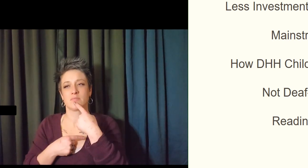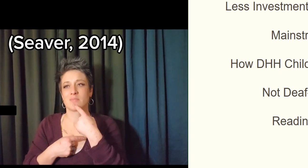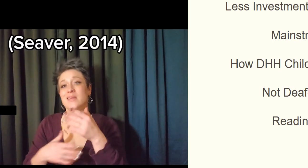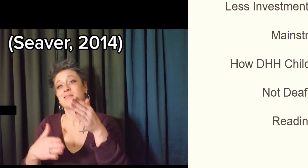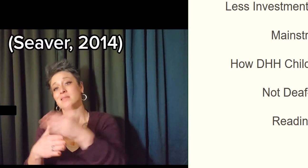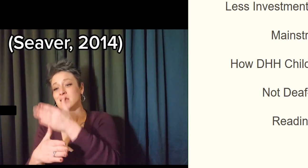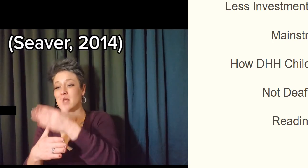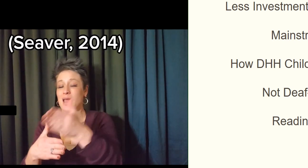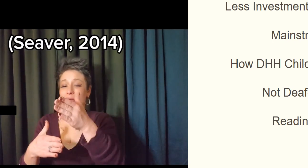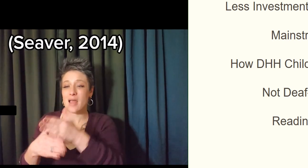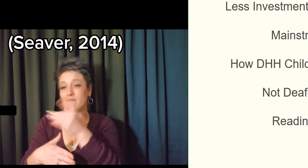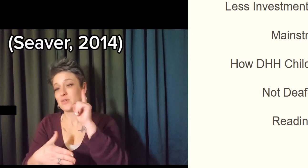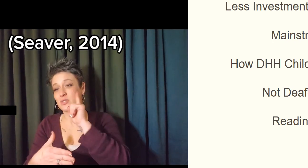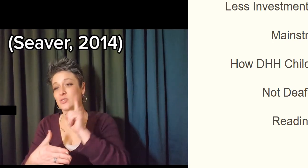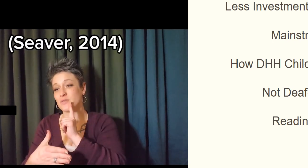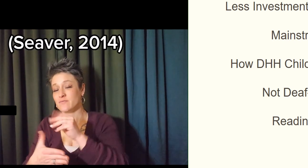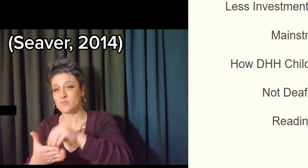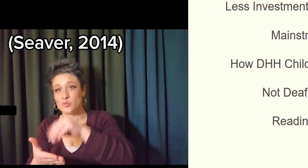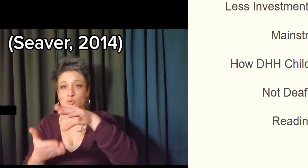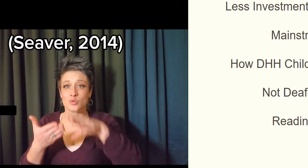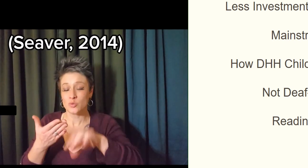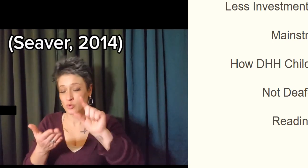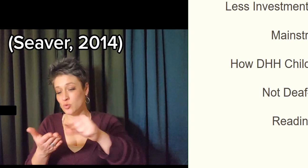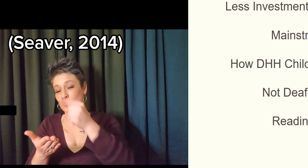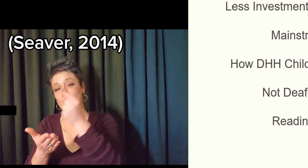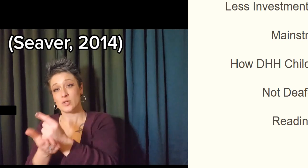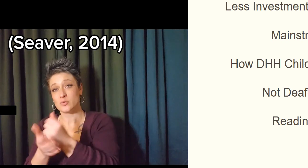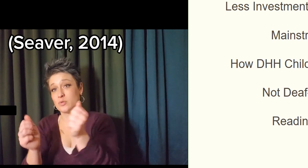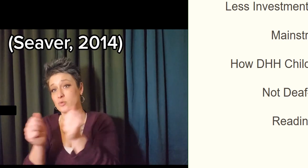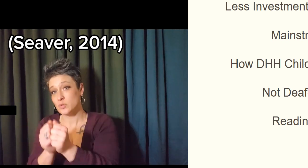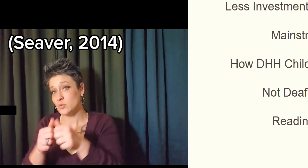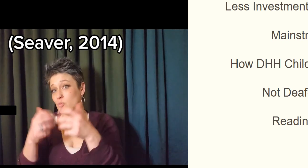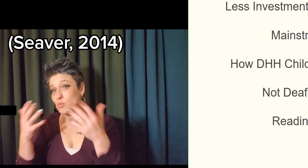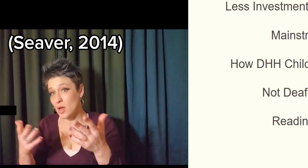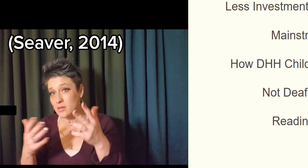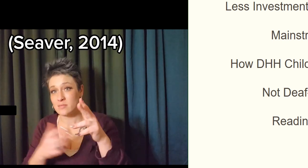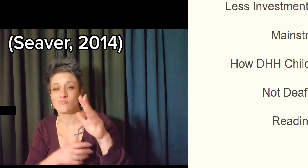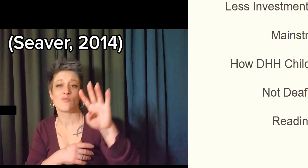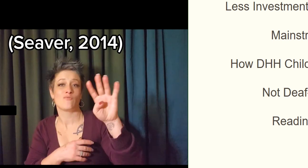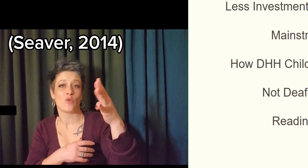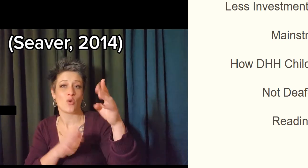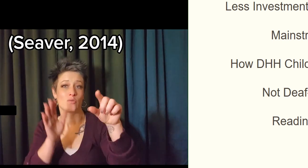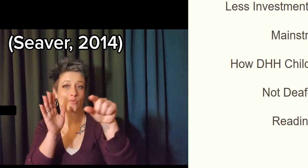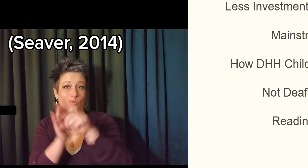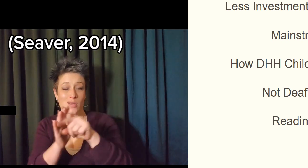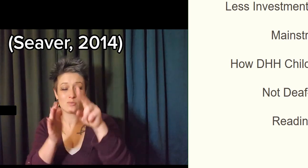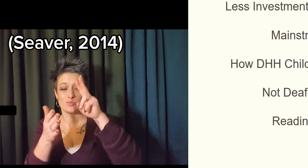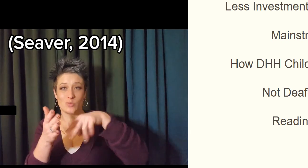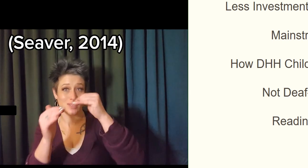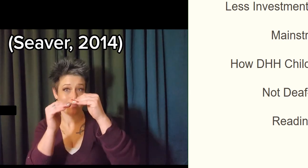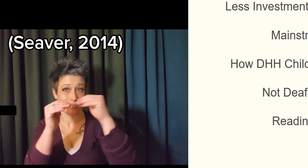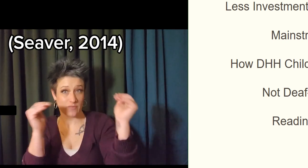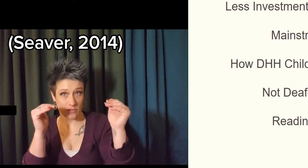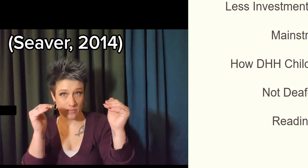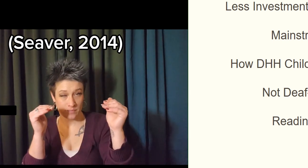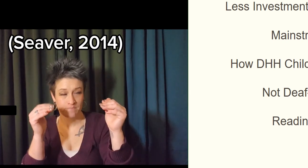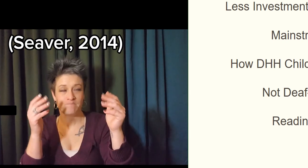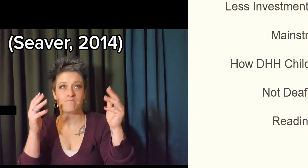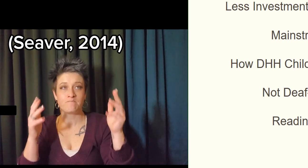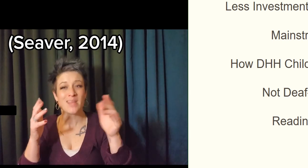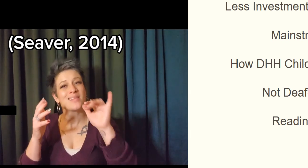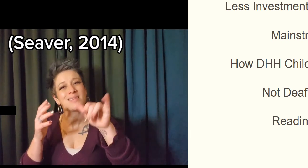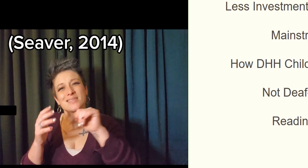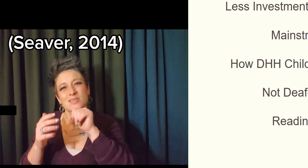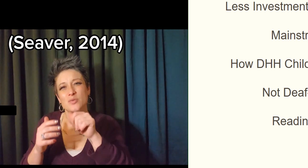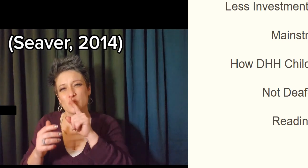up. You can see people say that the average deaf student graduates with a 4th grade reading level.